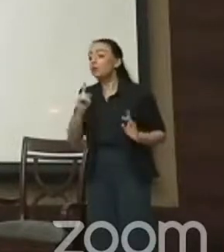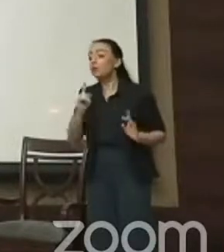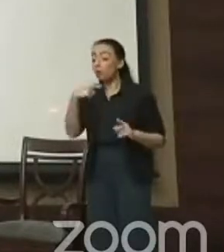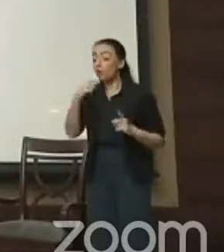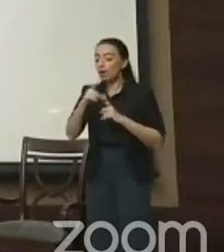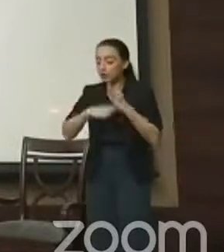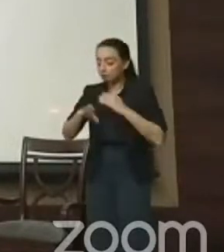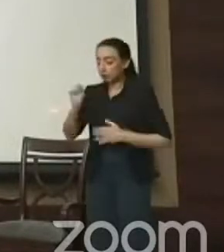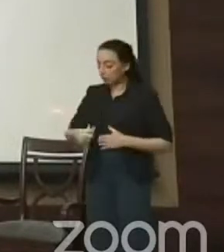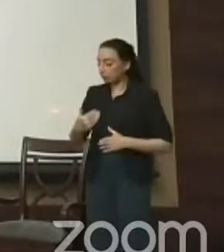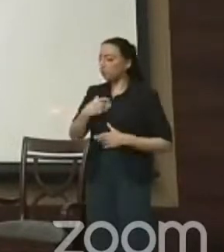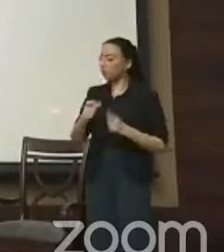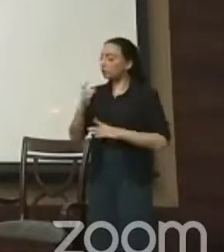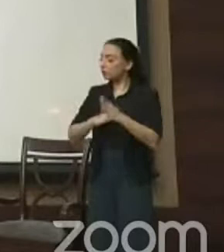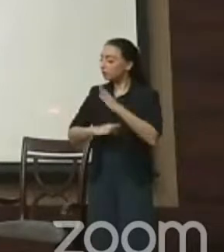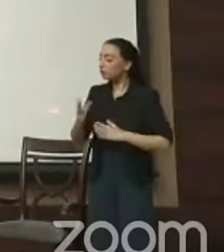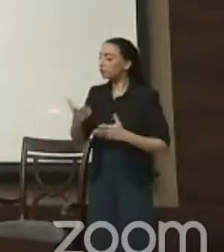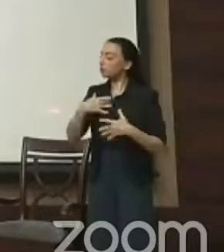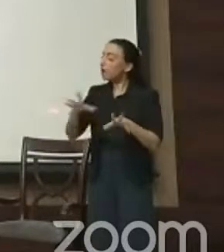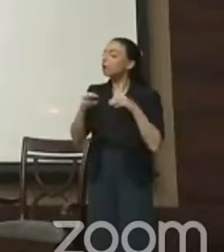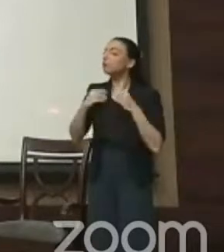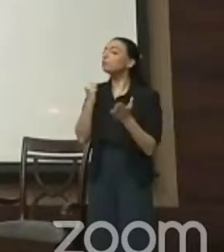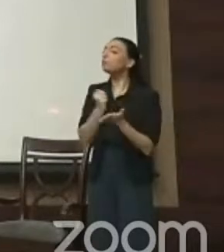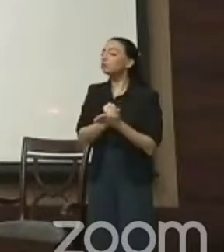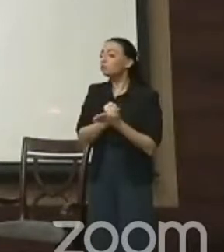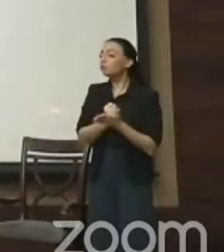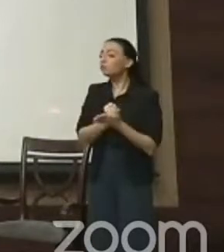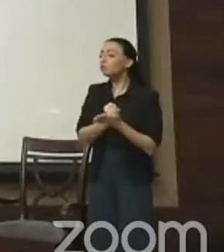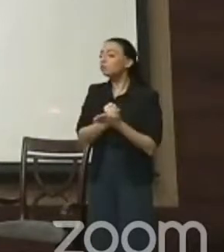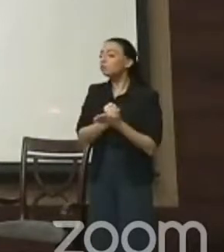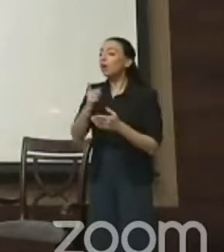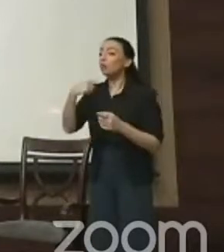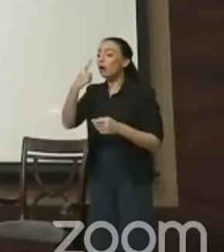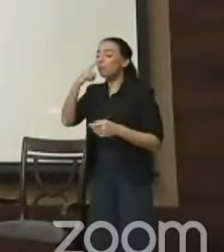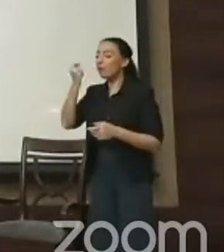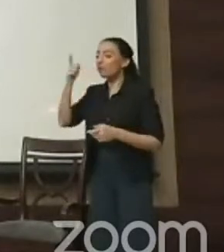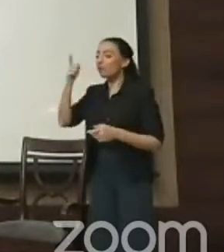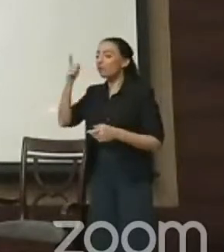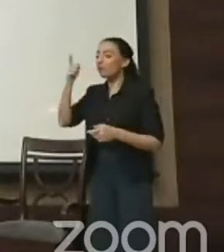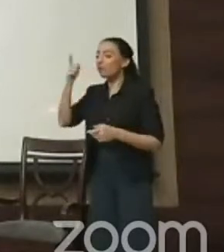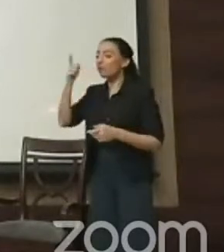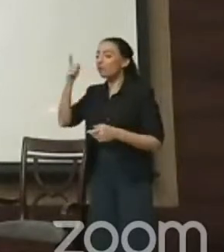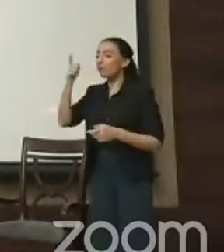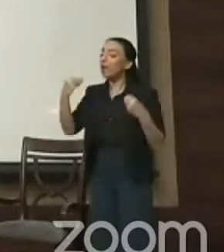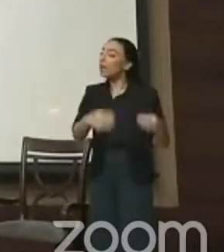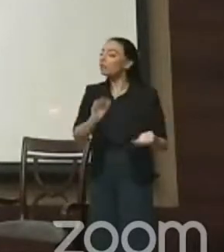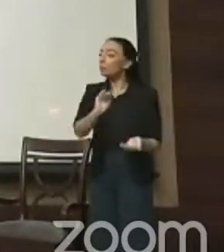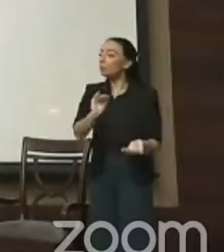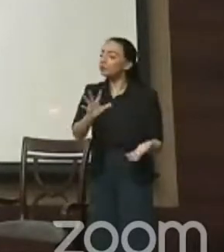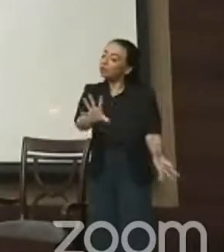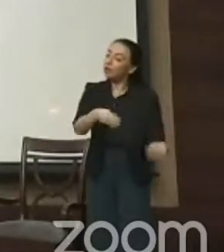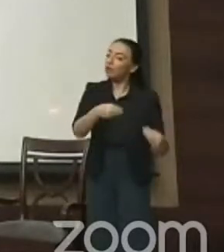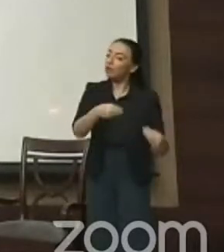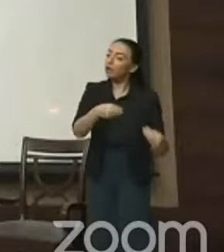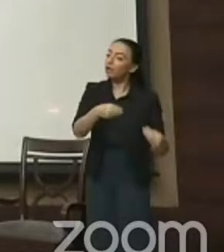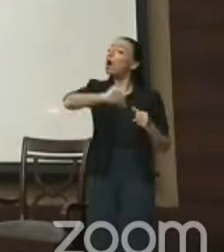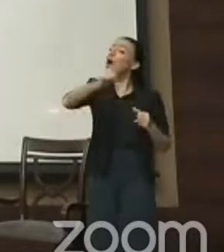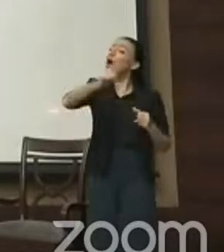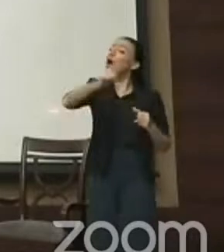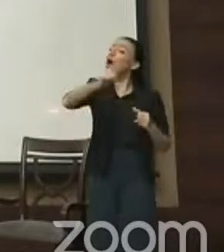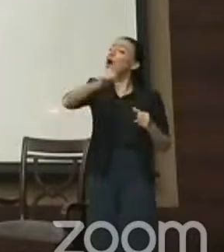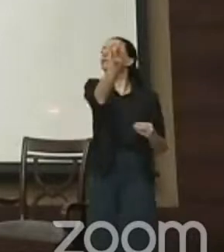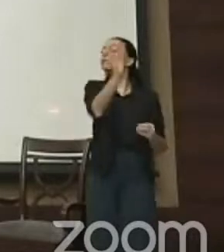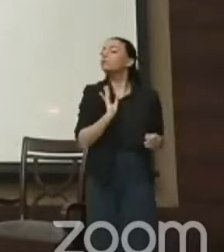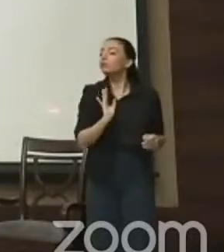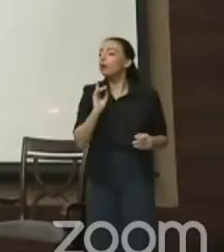will be given another mother or another set of parents who will take care of him, who will expose him to the outer world, who will